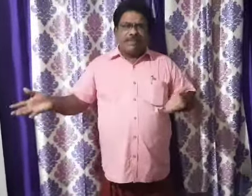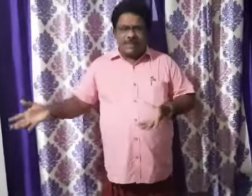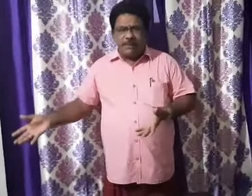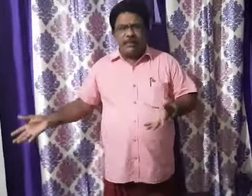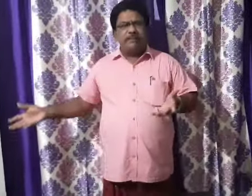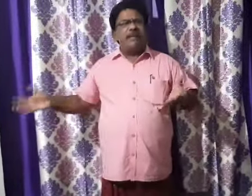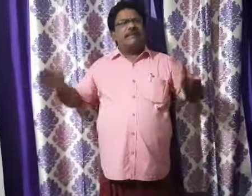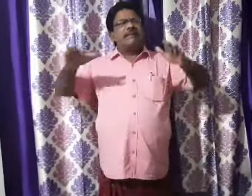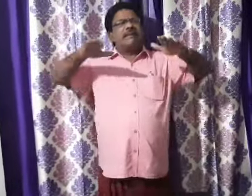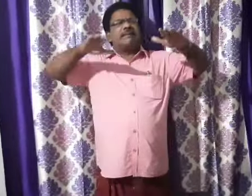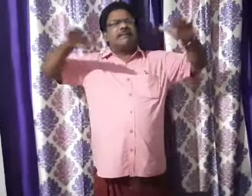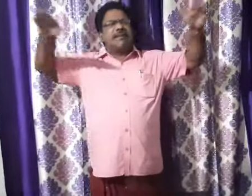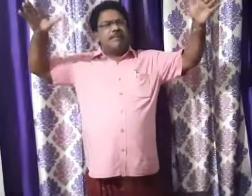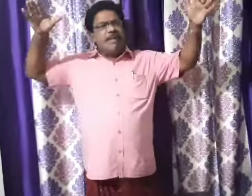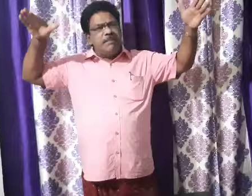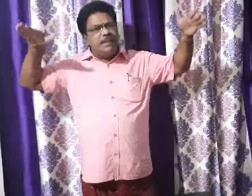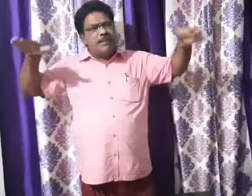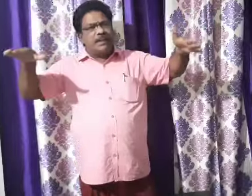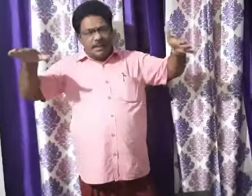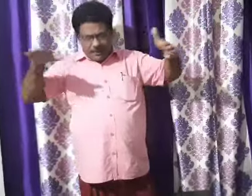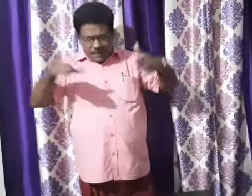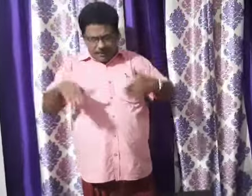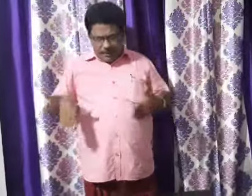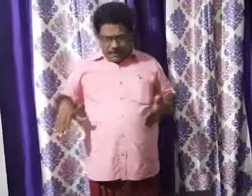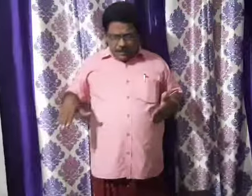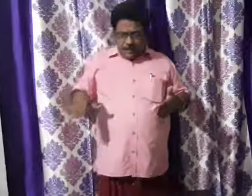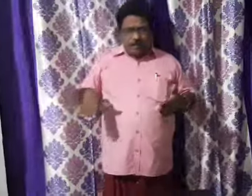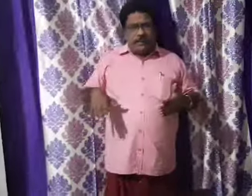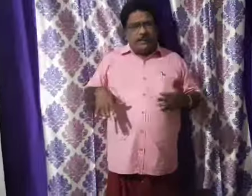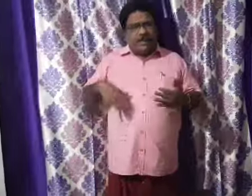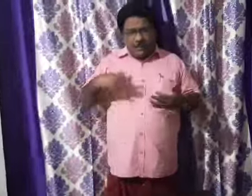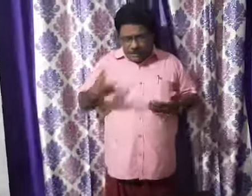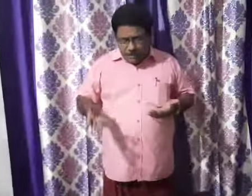business people, etc., etc. Many people can be available.